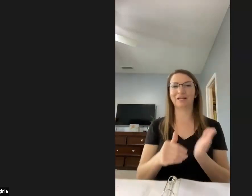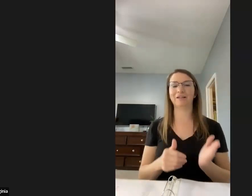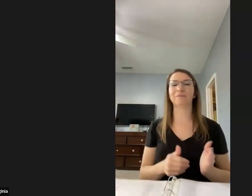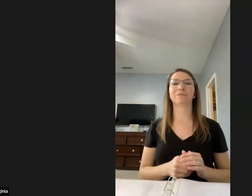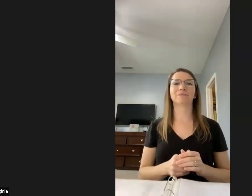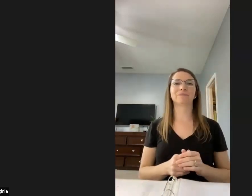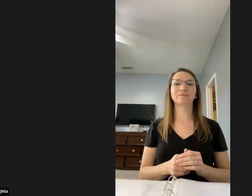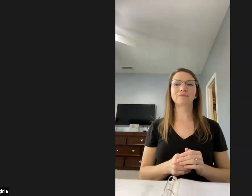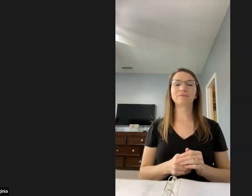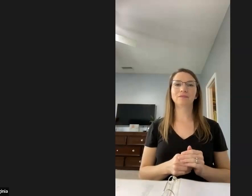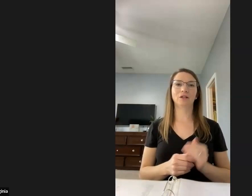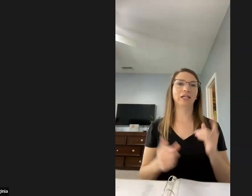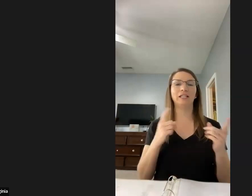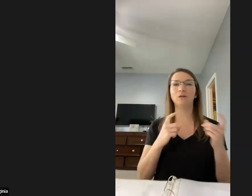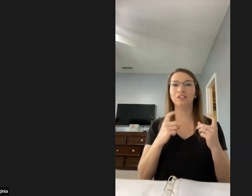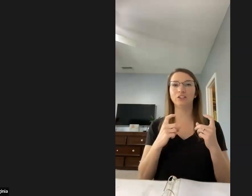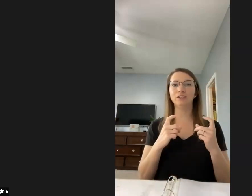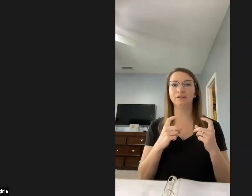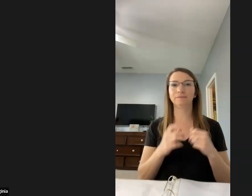Okay. All right. Any questions